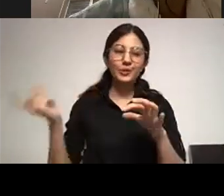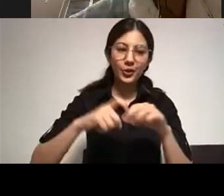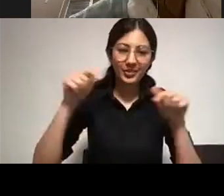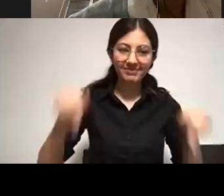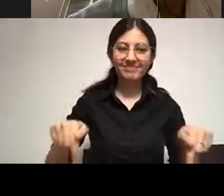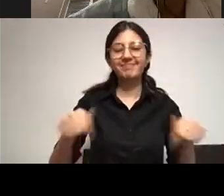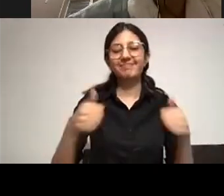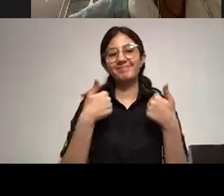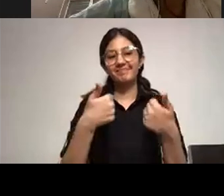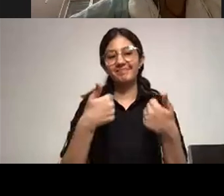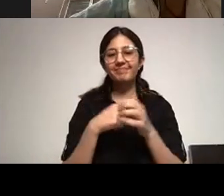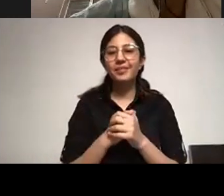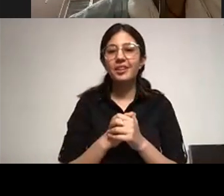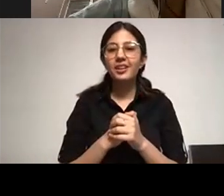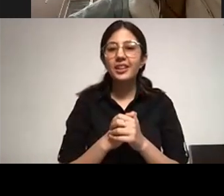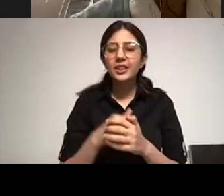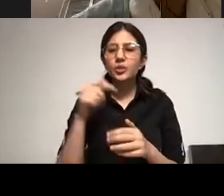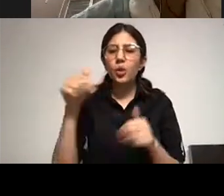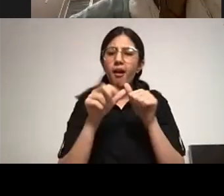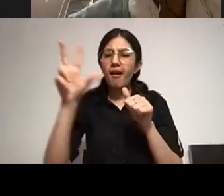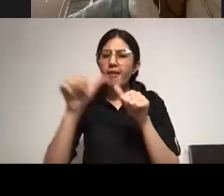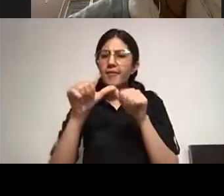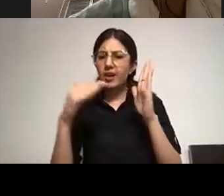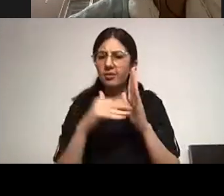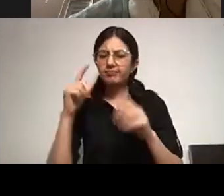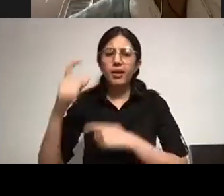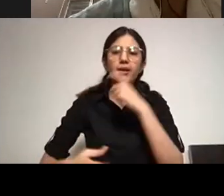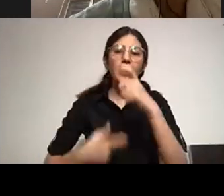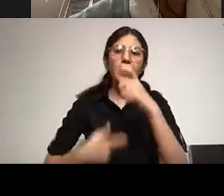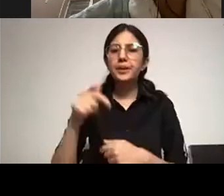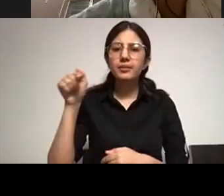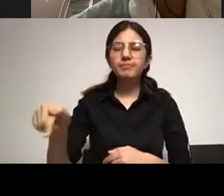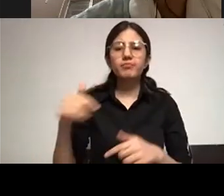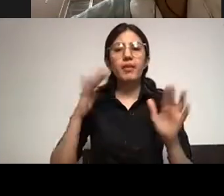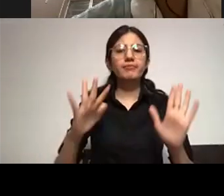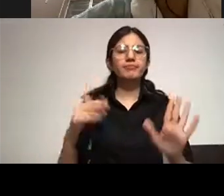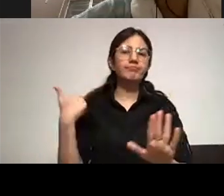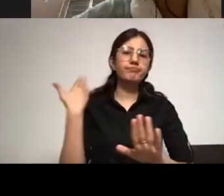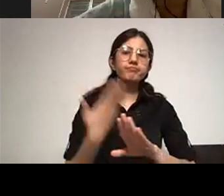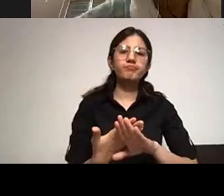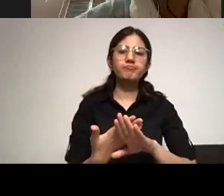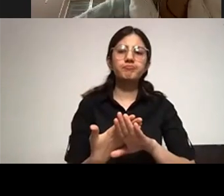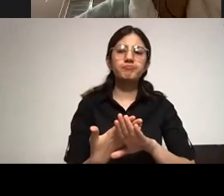team. So Avas is a company, and we have been in.